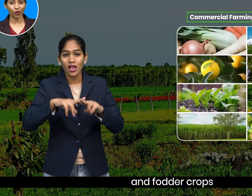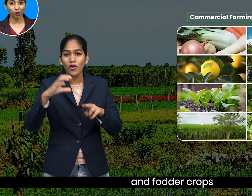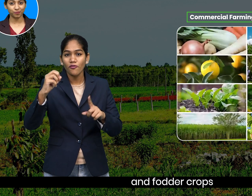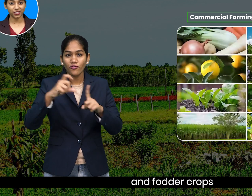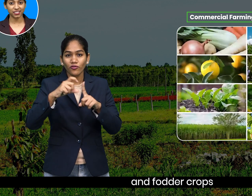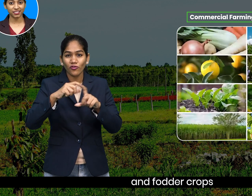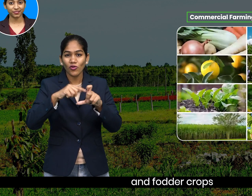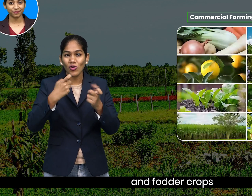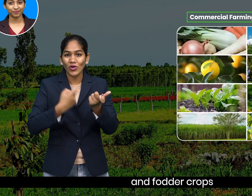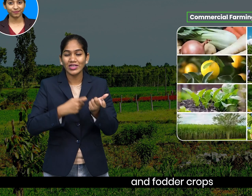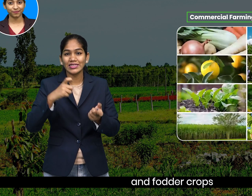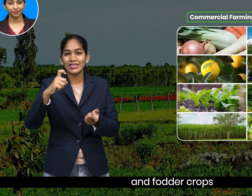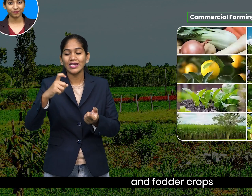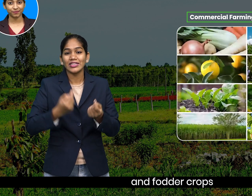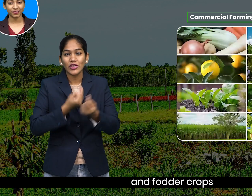further crops